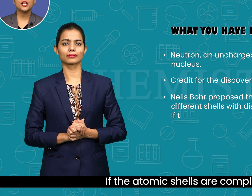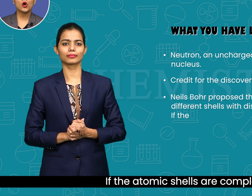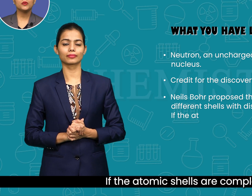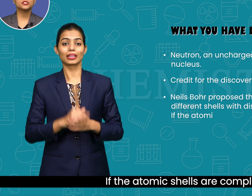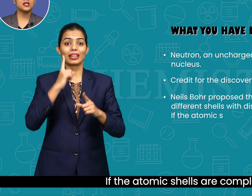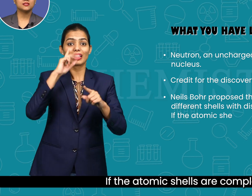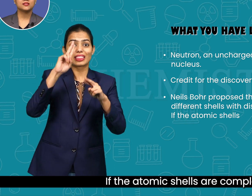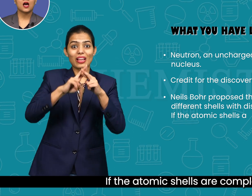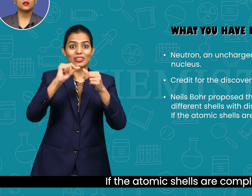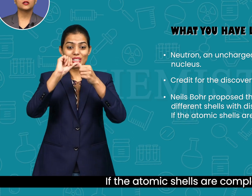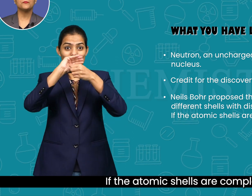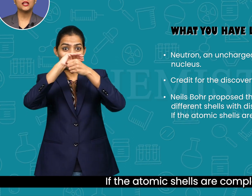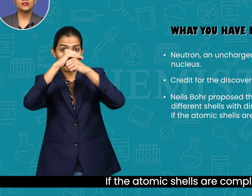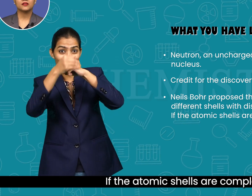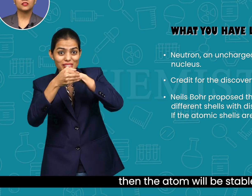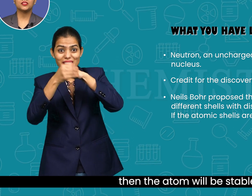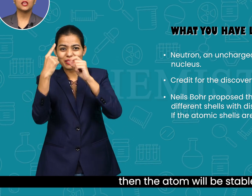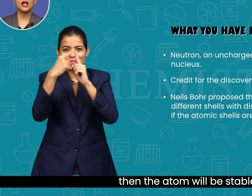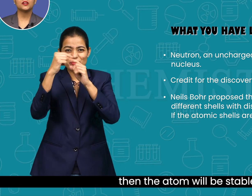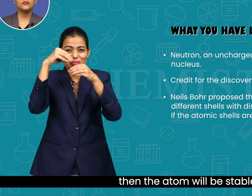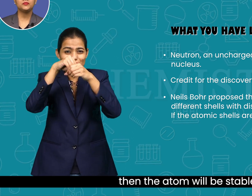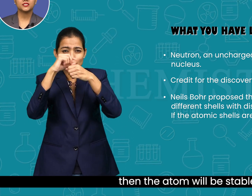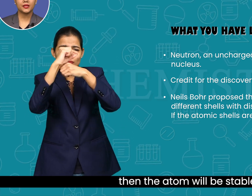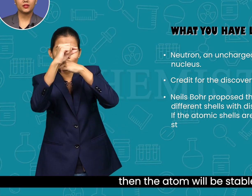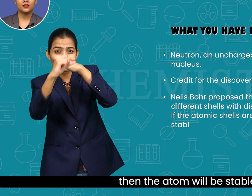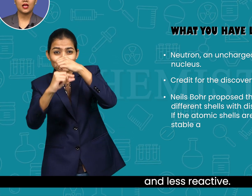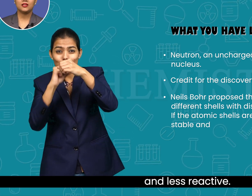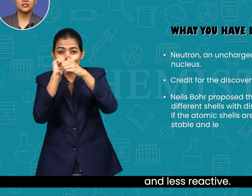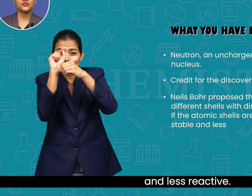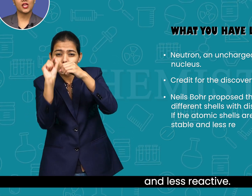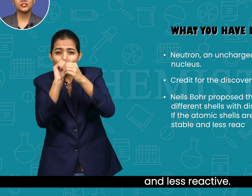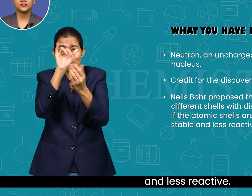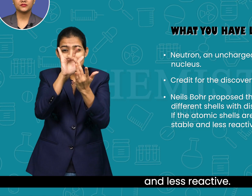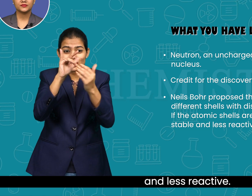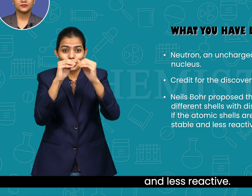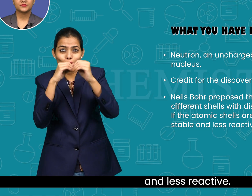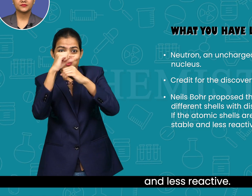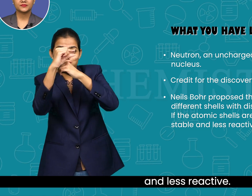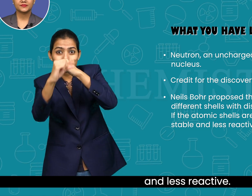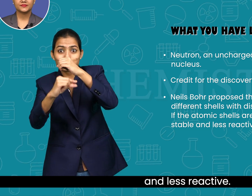If the atomic shells are complete, then the atom will be stable and less reactive.